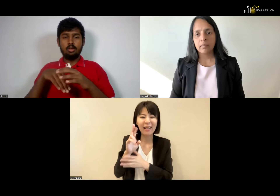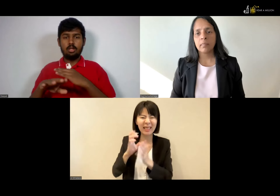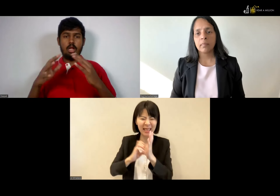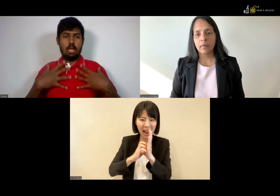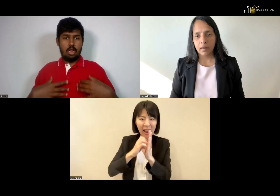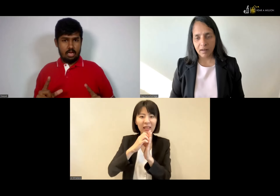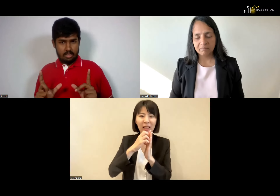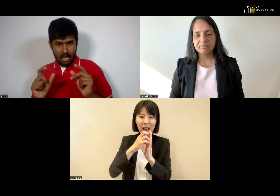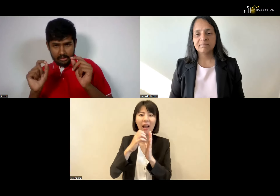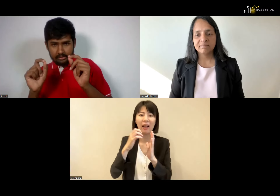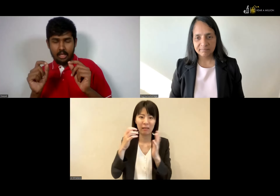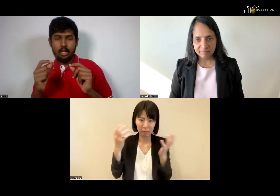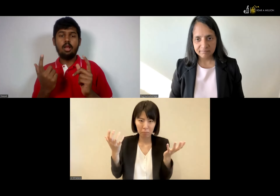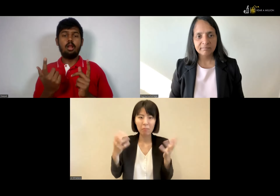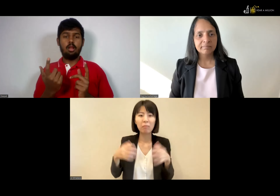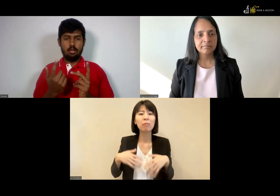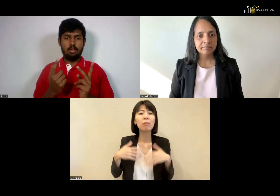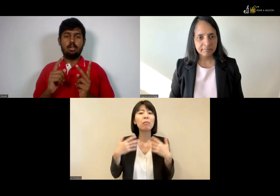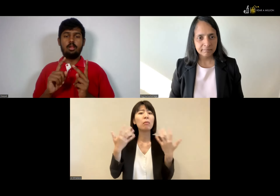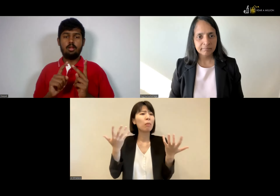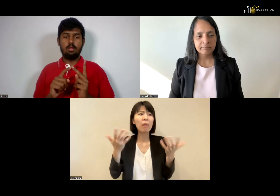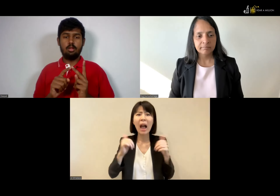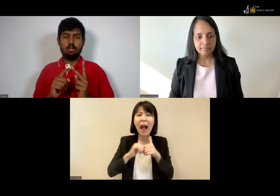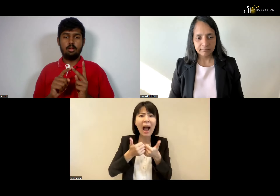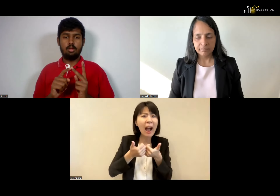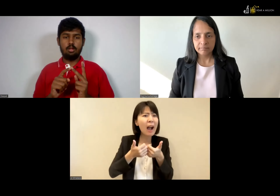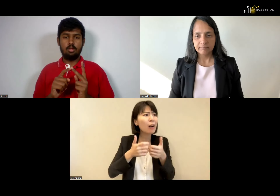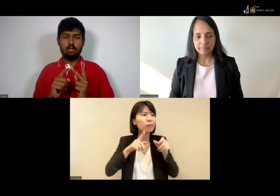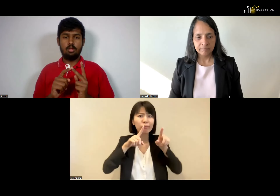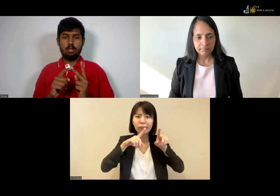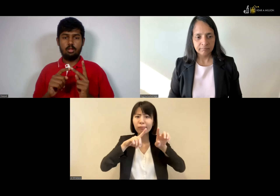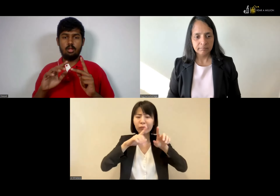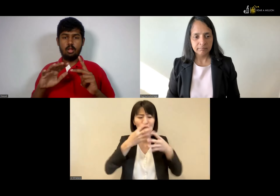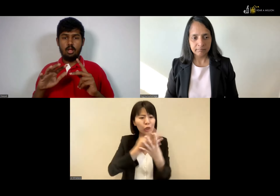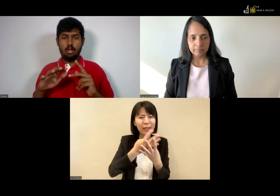content videos related to healthcare, cancer, and